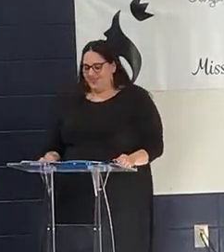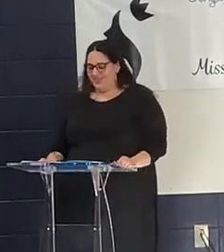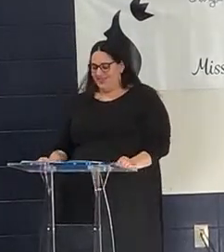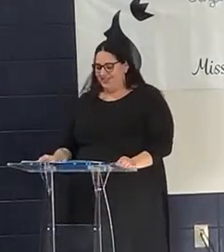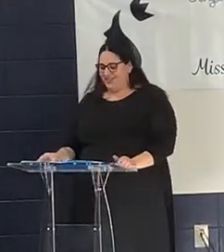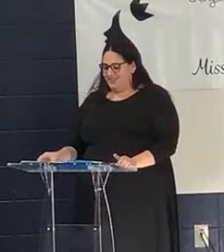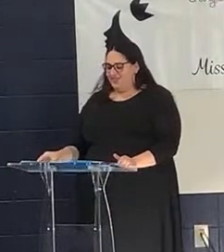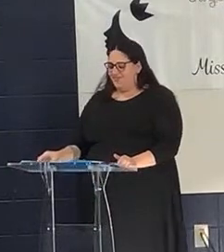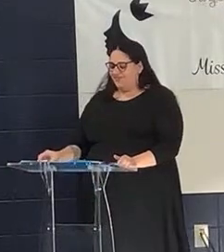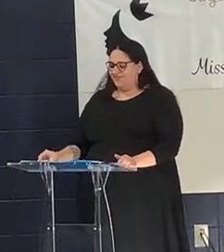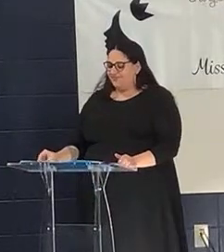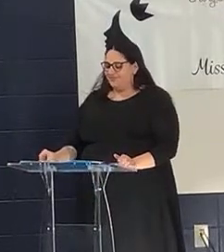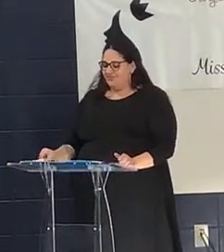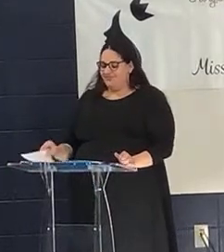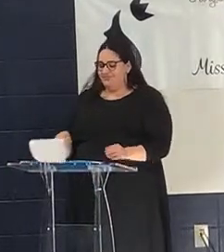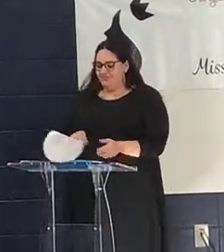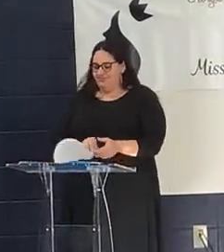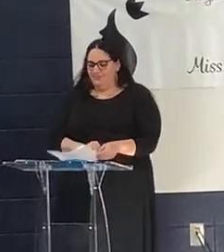That's great, Hannah. If you could now present us with your help.